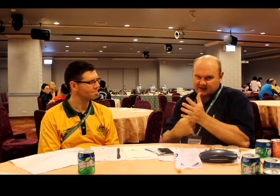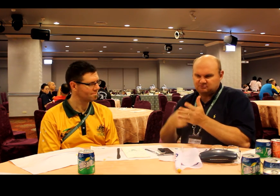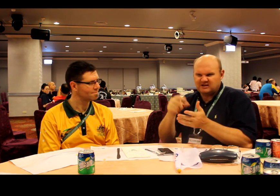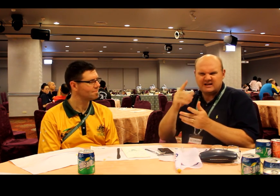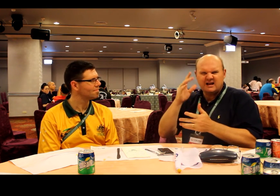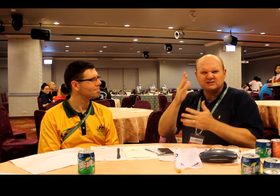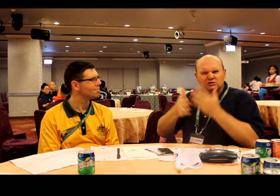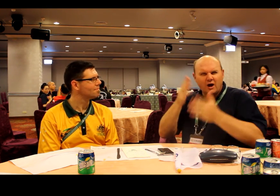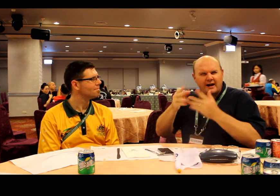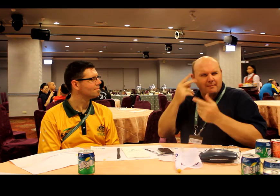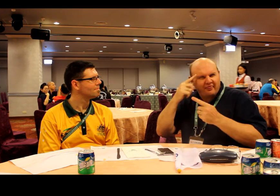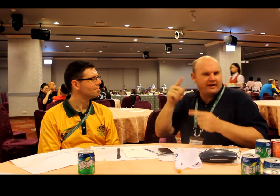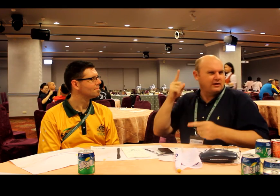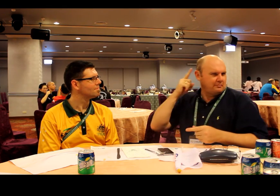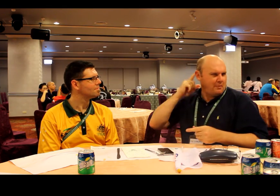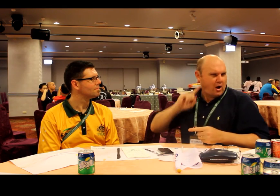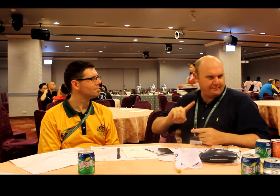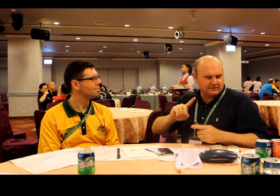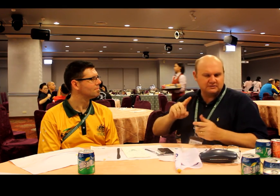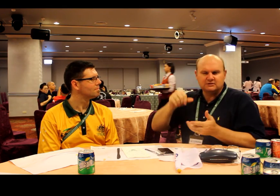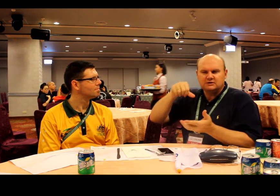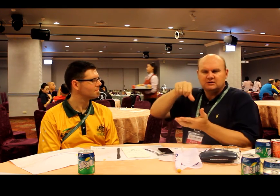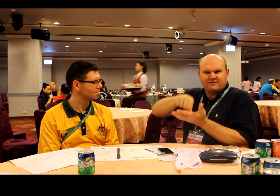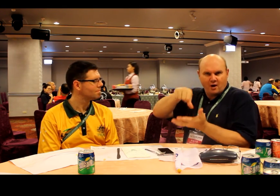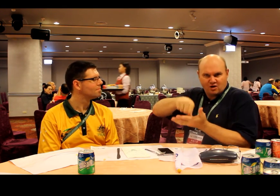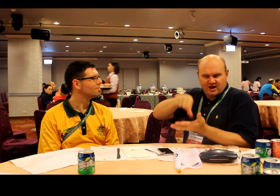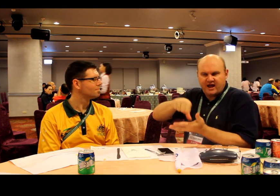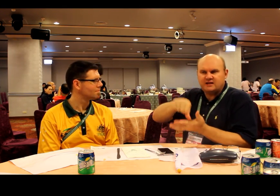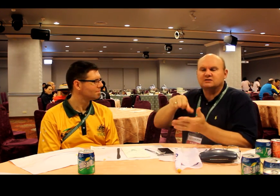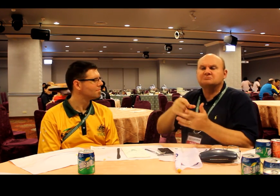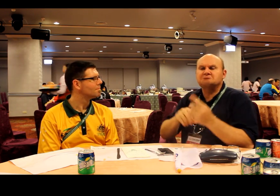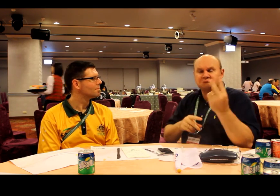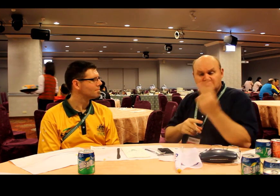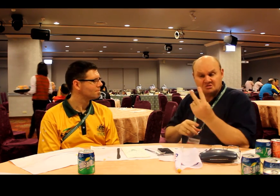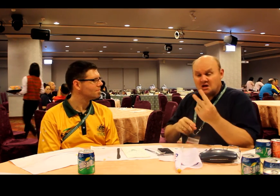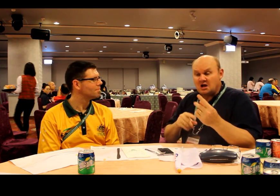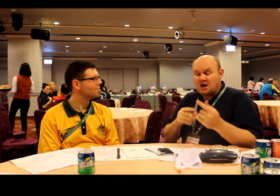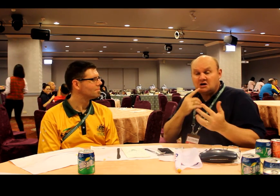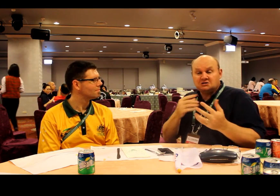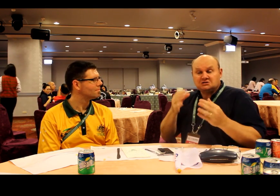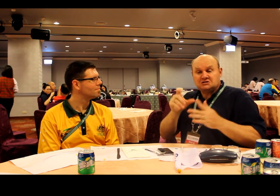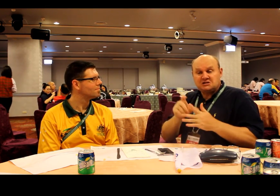Paga, I think his sign name is Mohammed, from Iran,